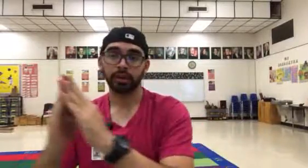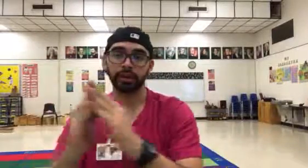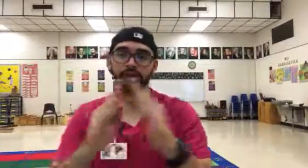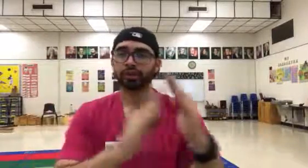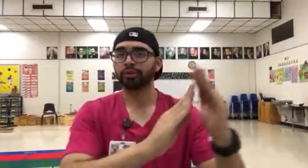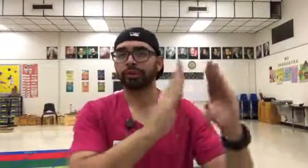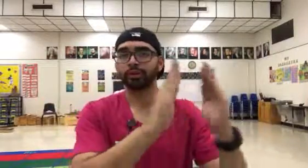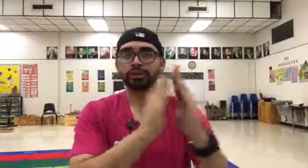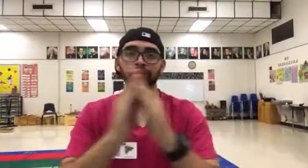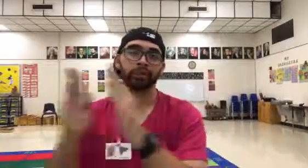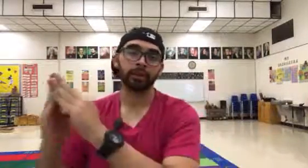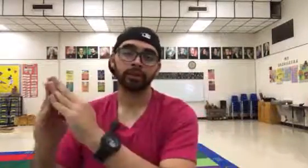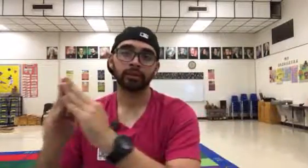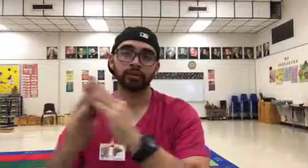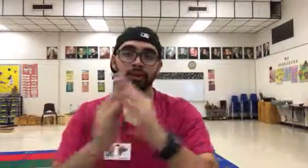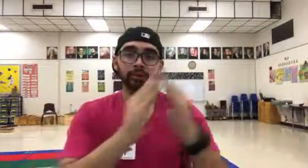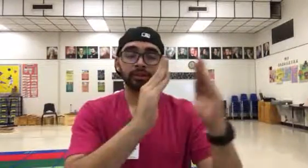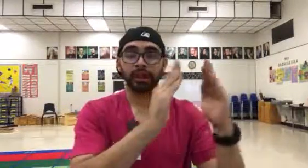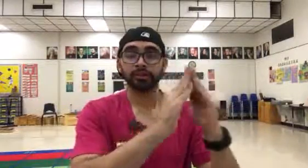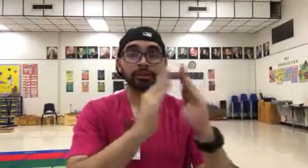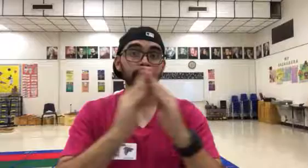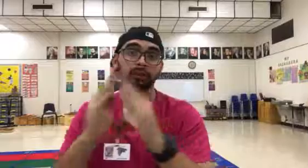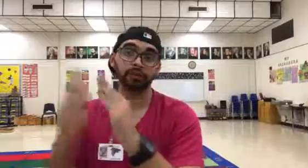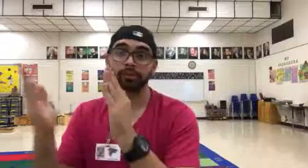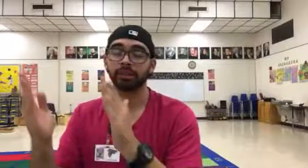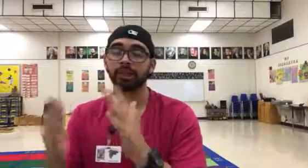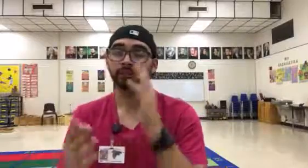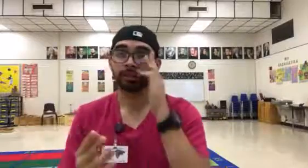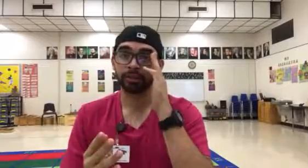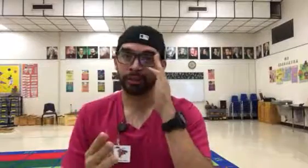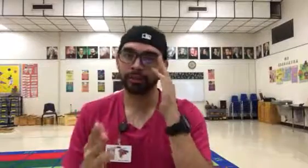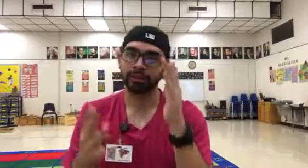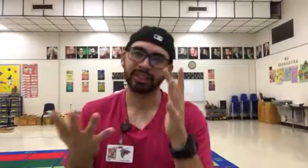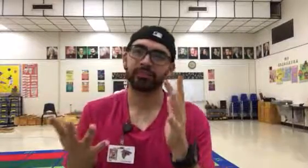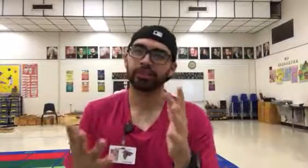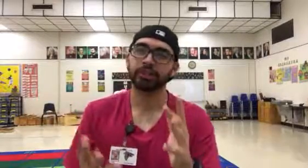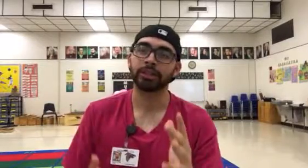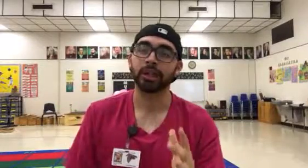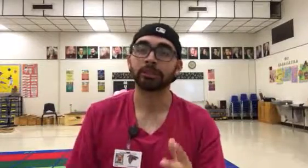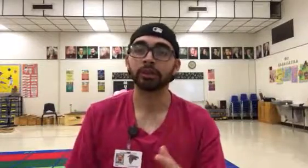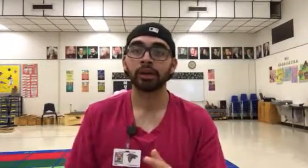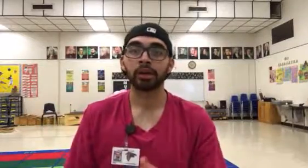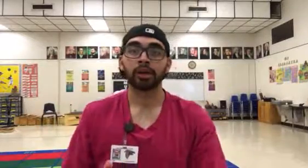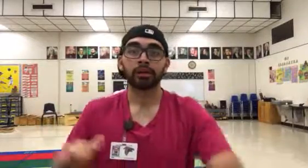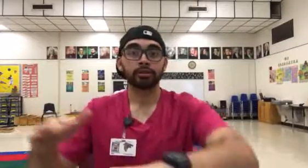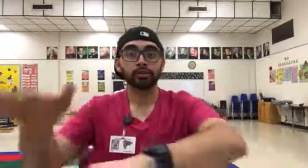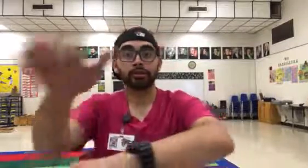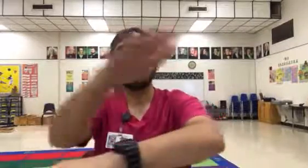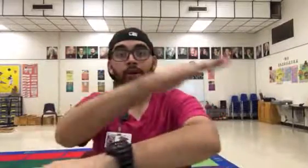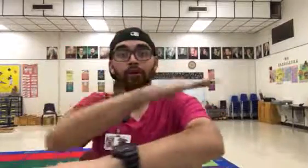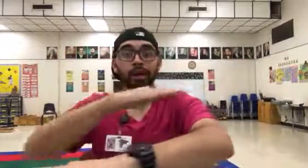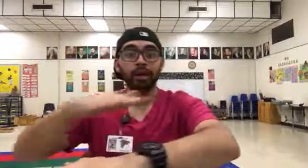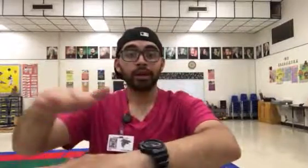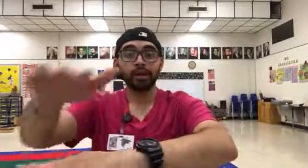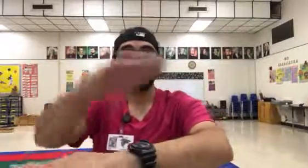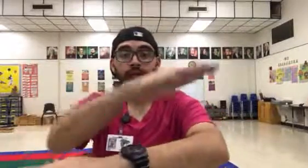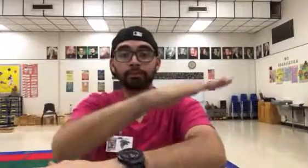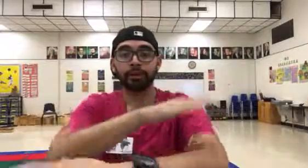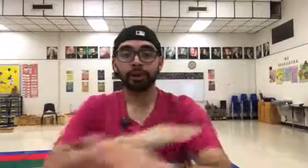I like to do 3. 1, 2, 3. This means houses because chimney tops. There's not a sign for chimney tops. So way